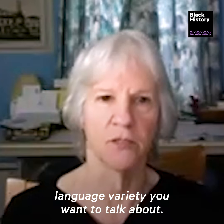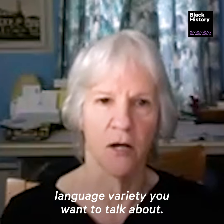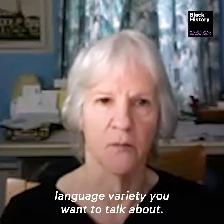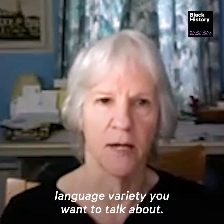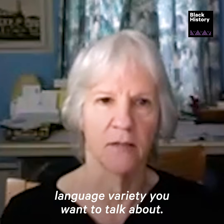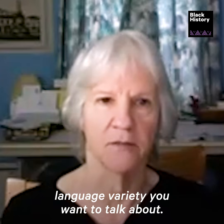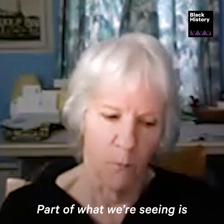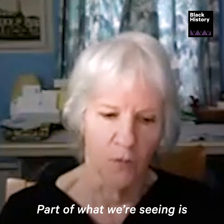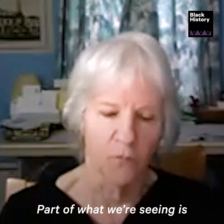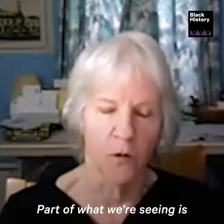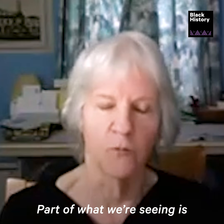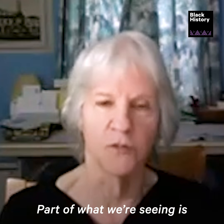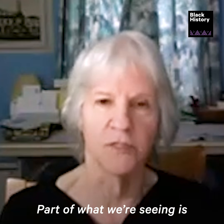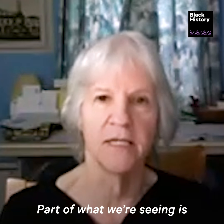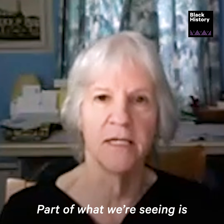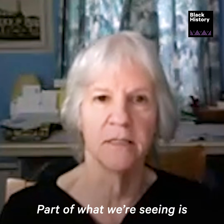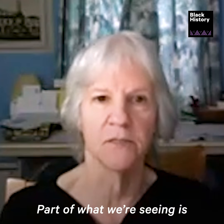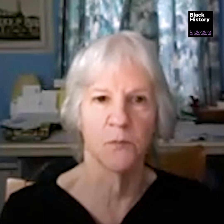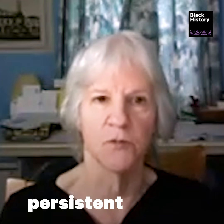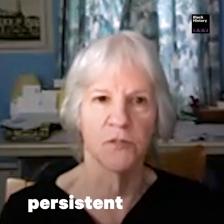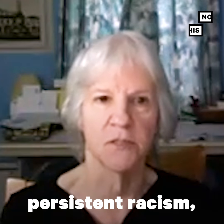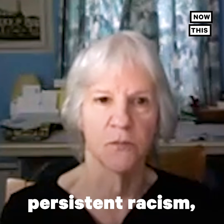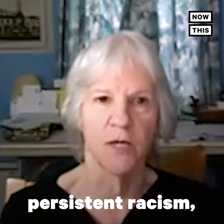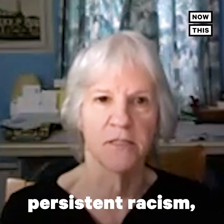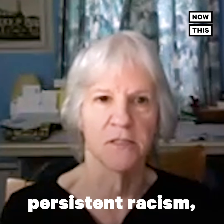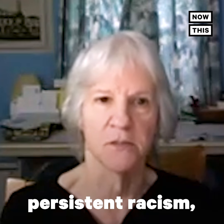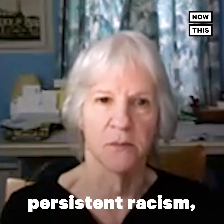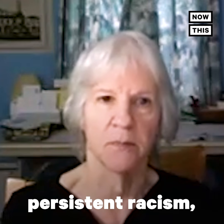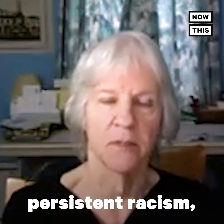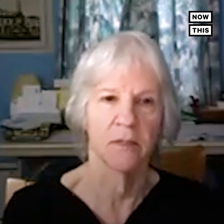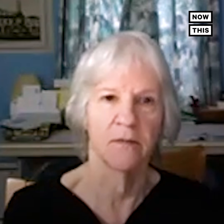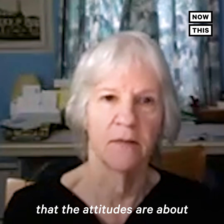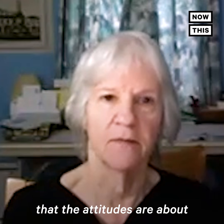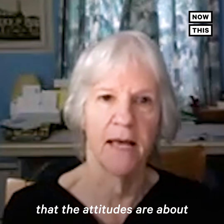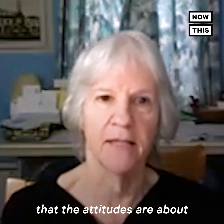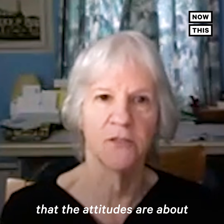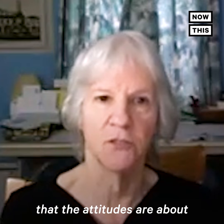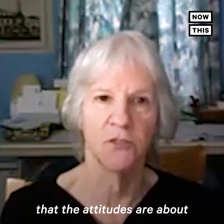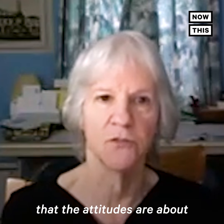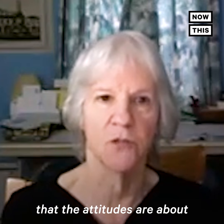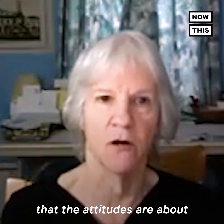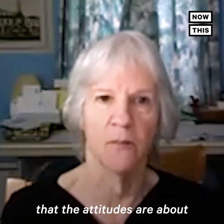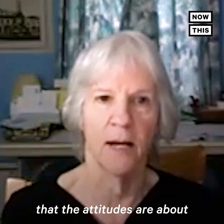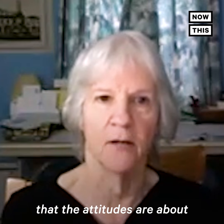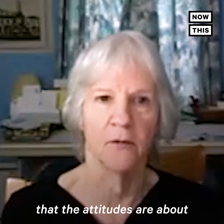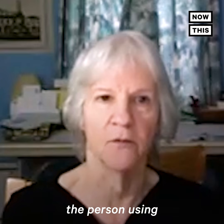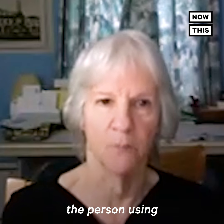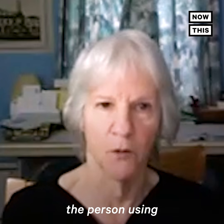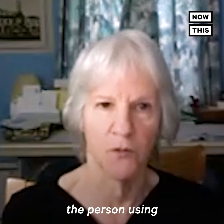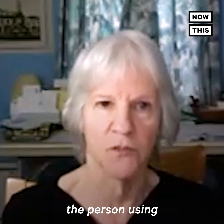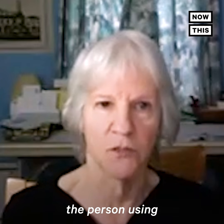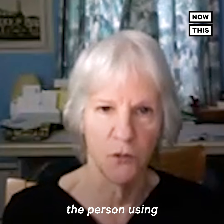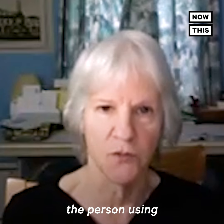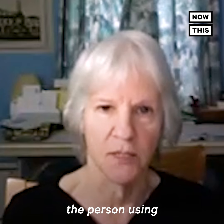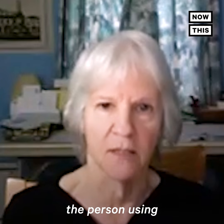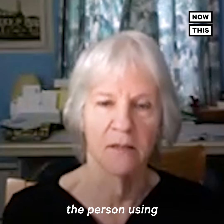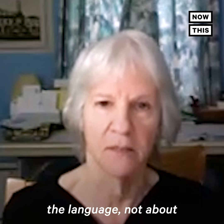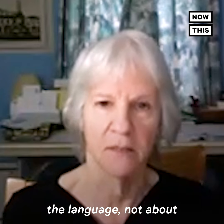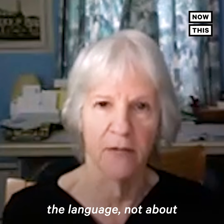talk about. Part of what we're seeing is persistent racism, that the attitudes are about the person using the